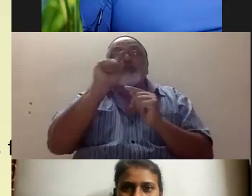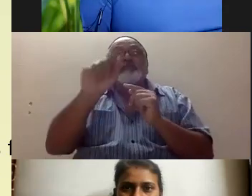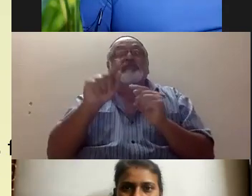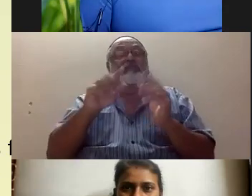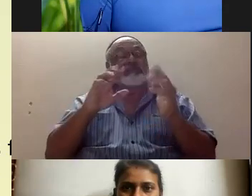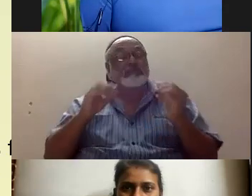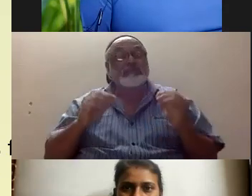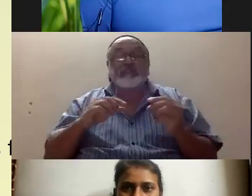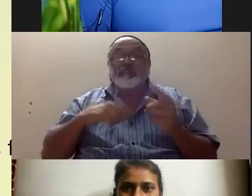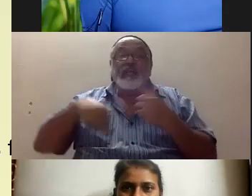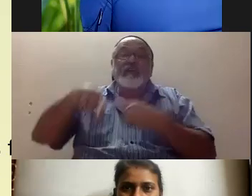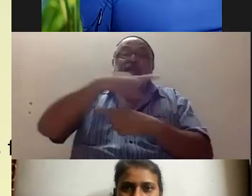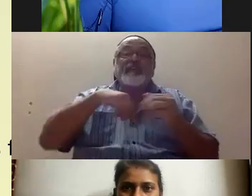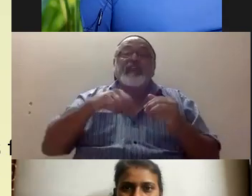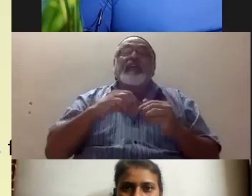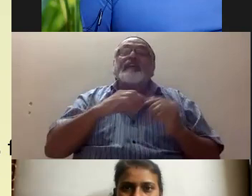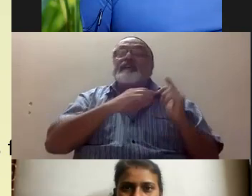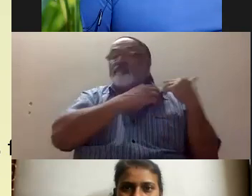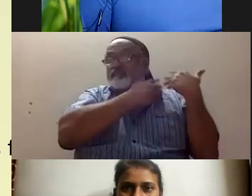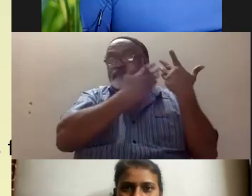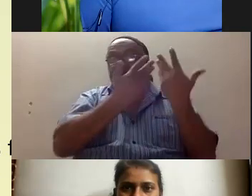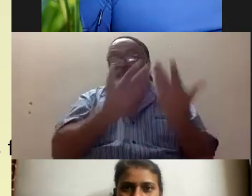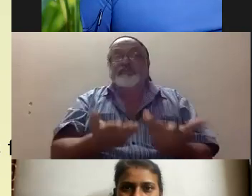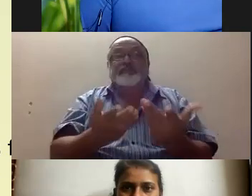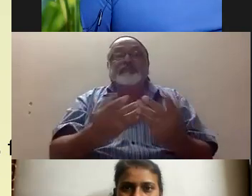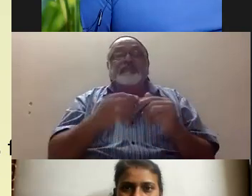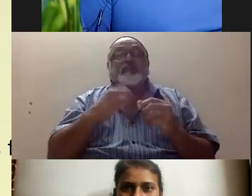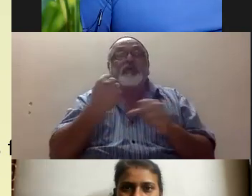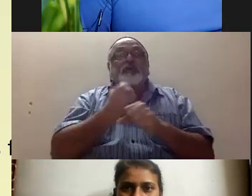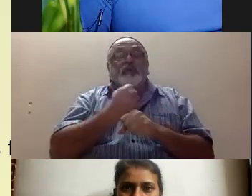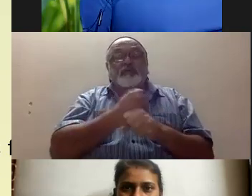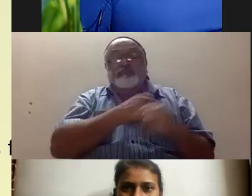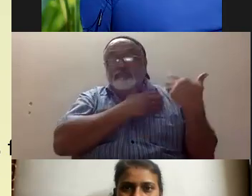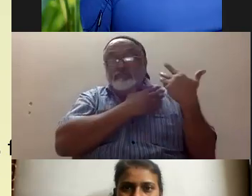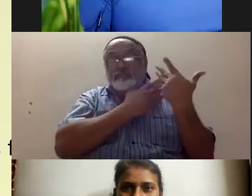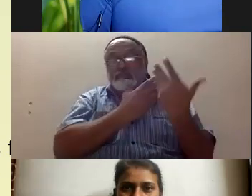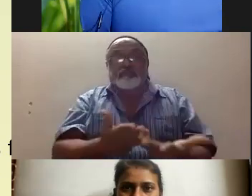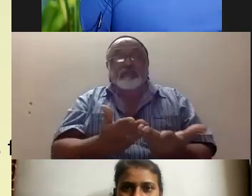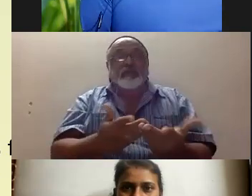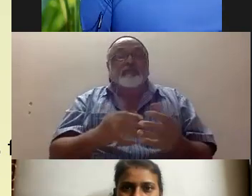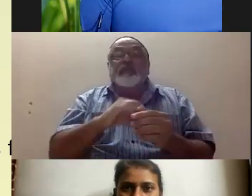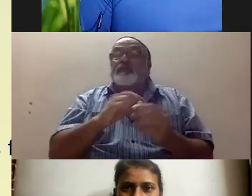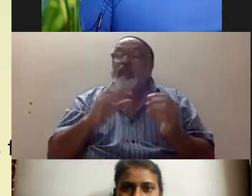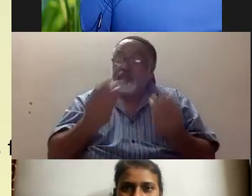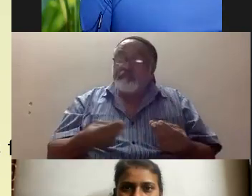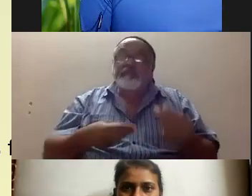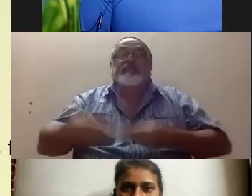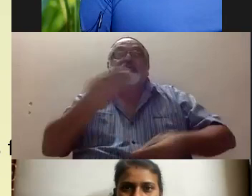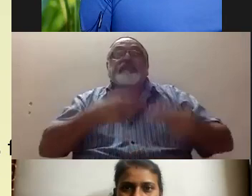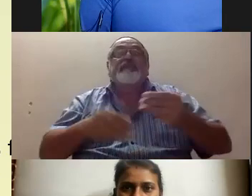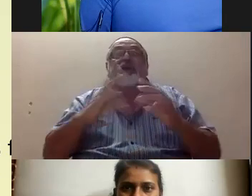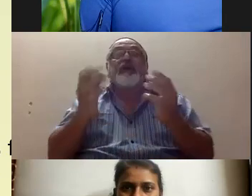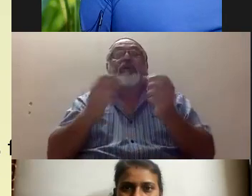So take up entrepreneurship, try kariye entrepreneurship training, aaiye kariye, samjhiye subject